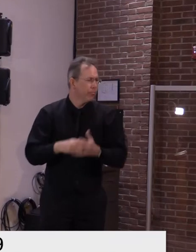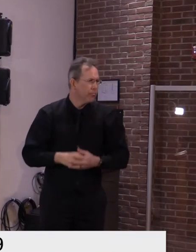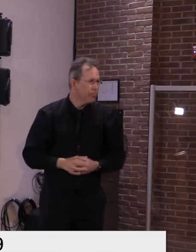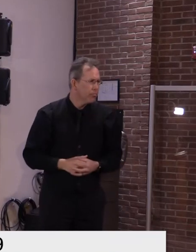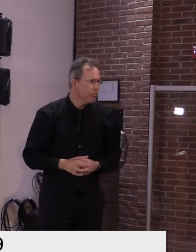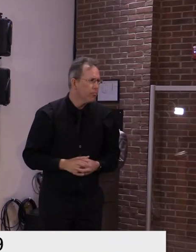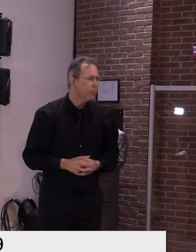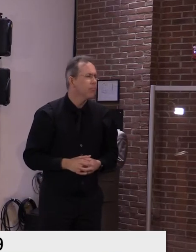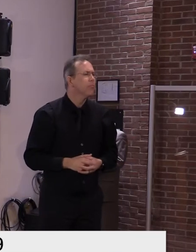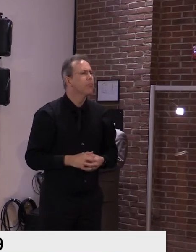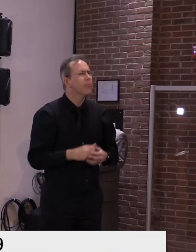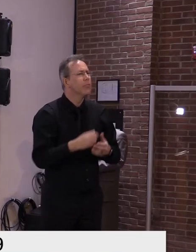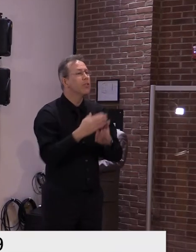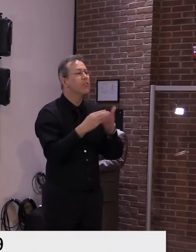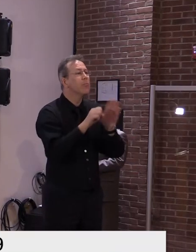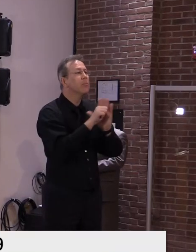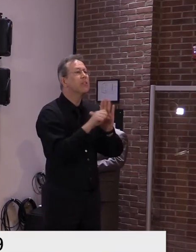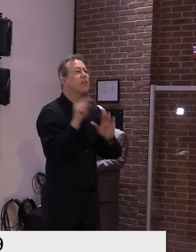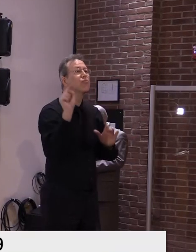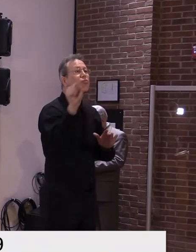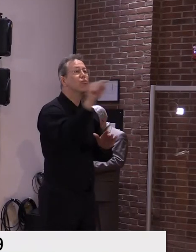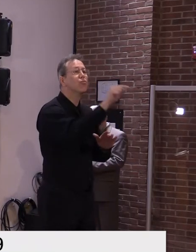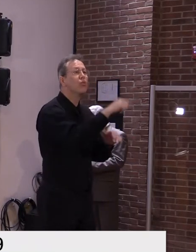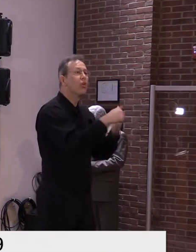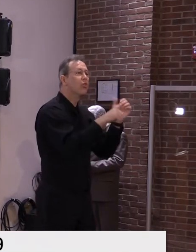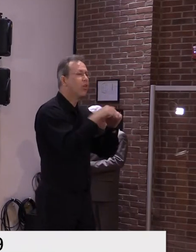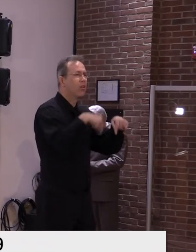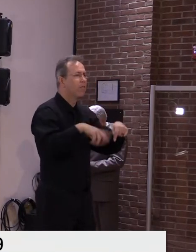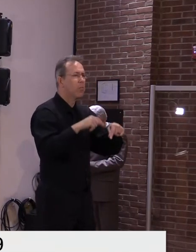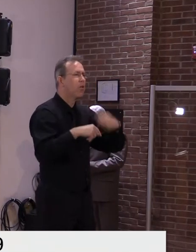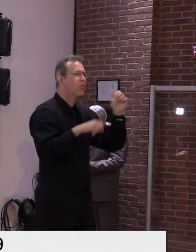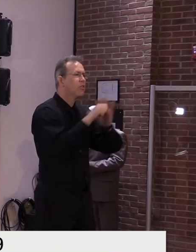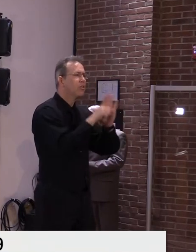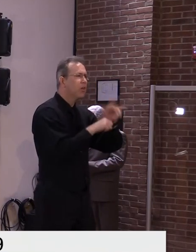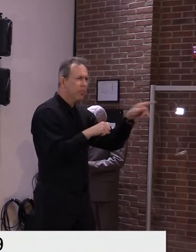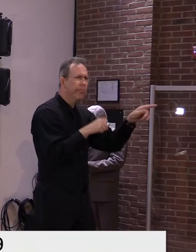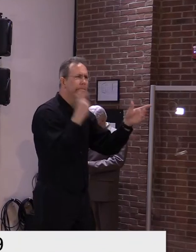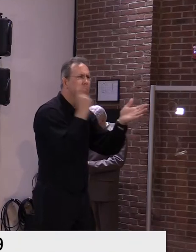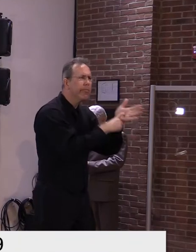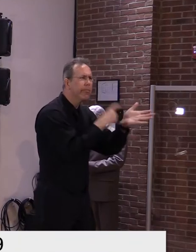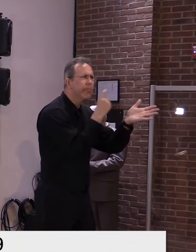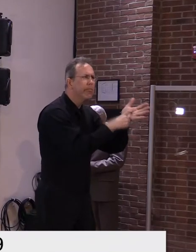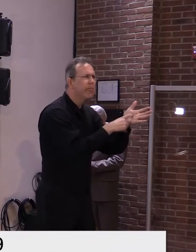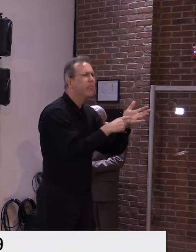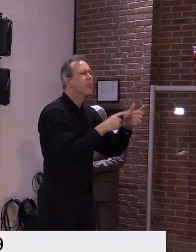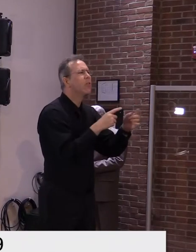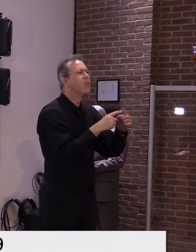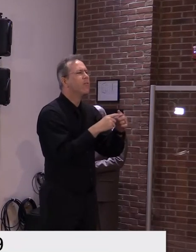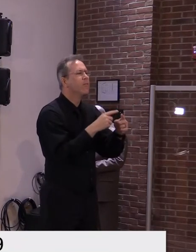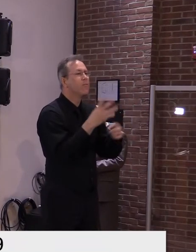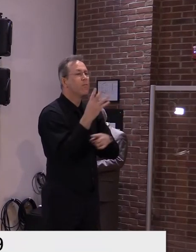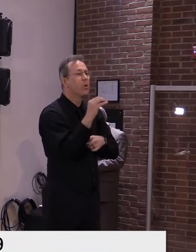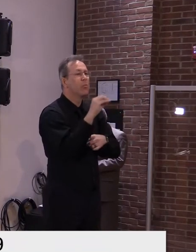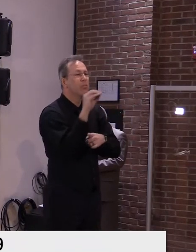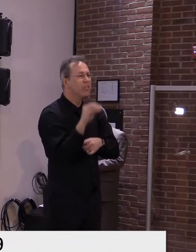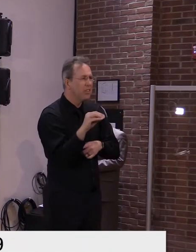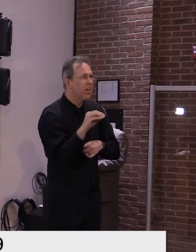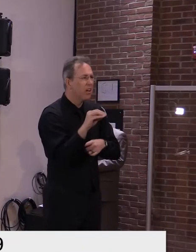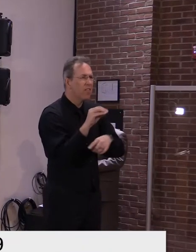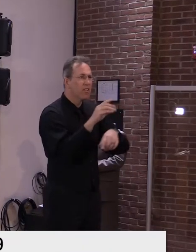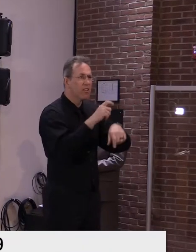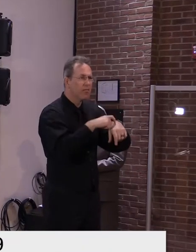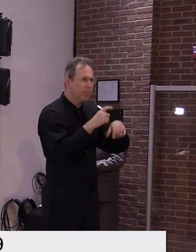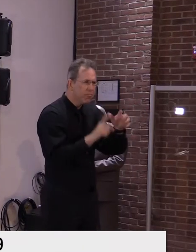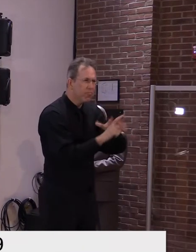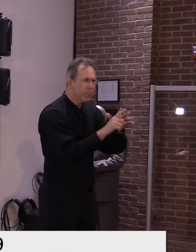have already recorded up to 40% of the UK variant being part of their population, and the